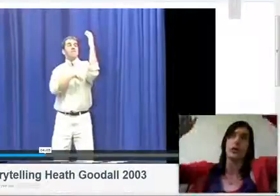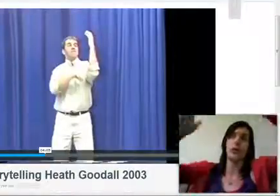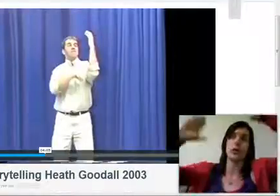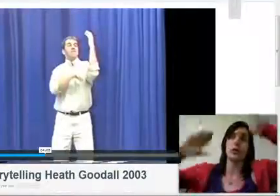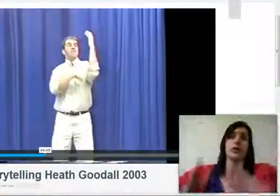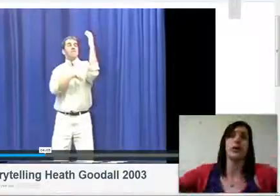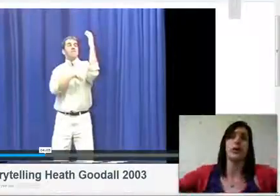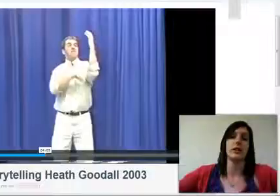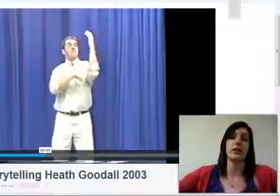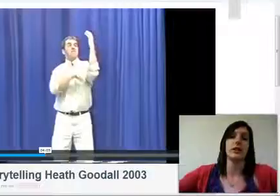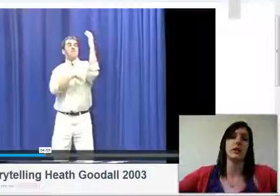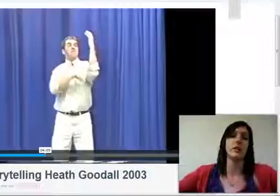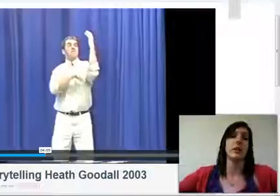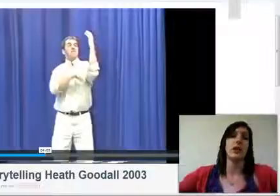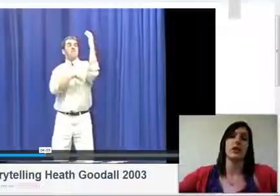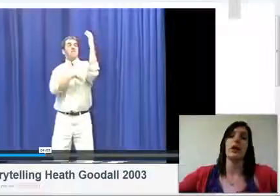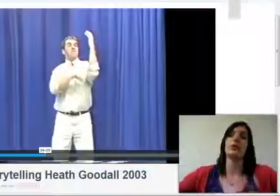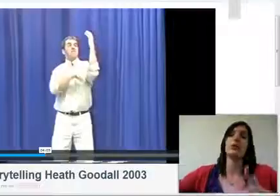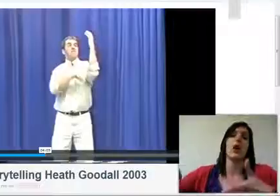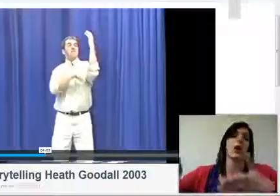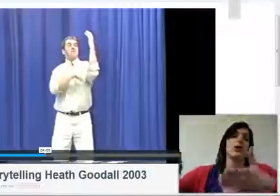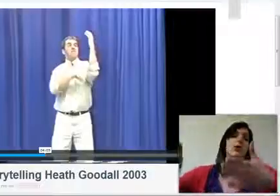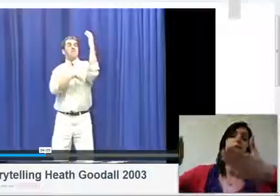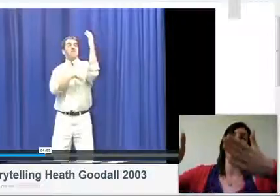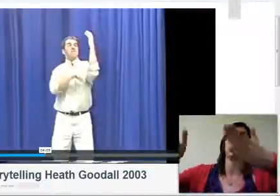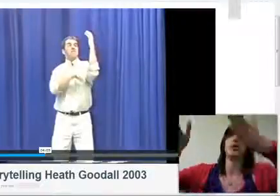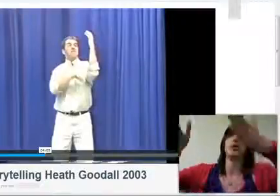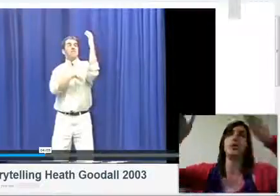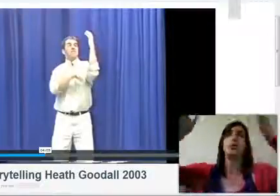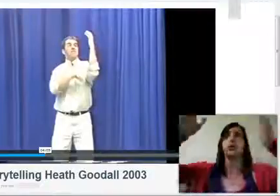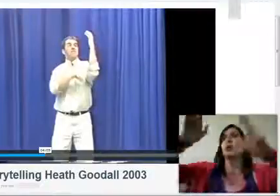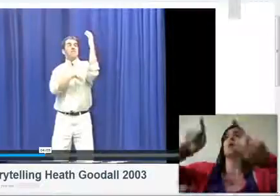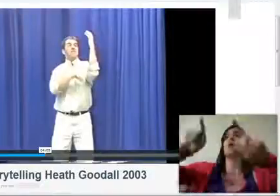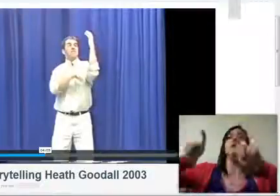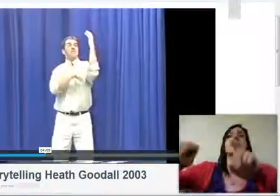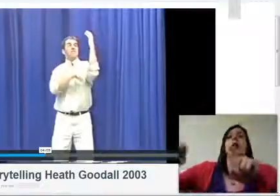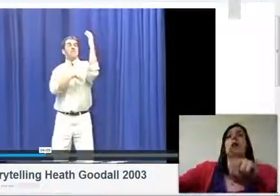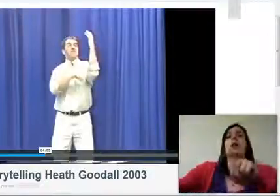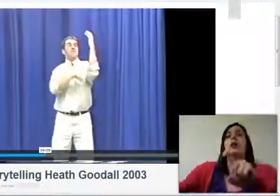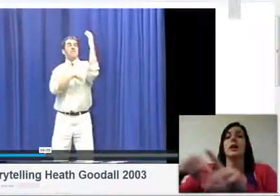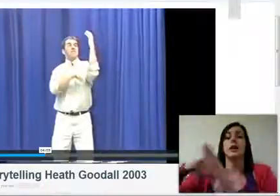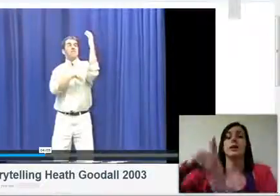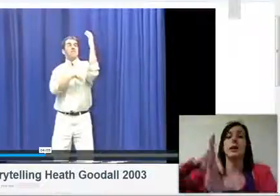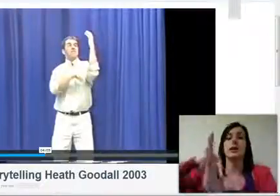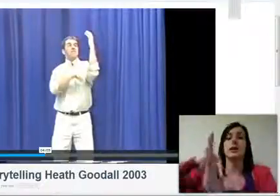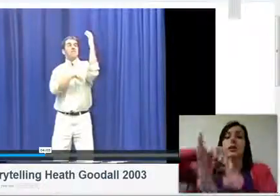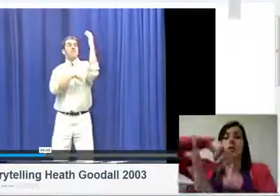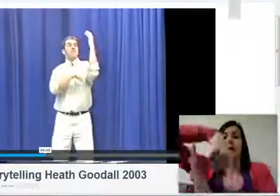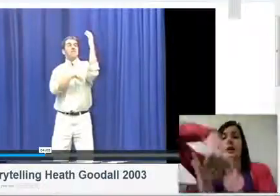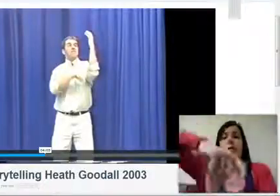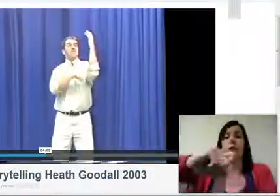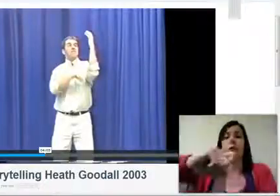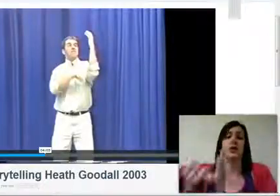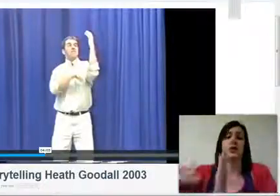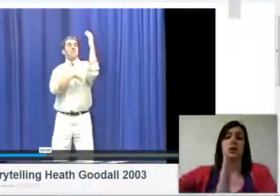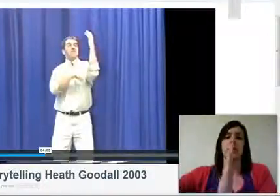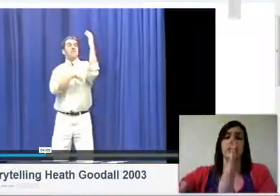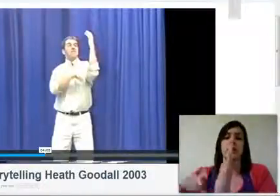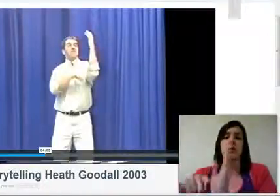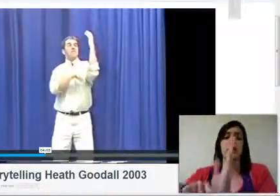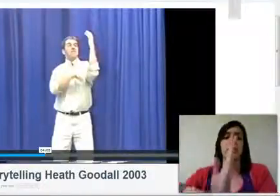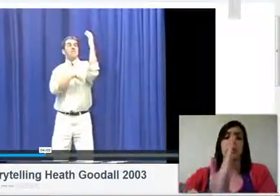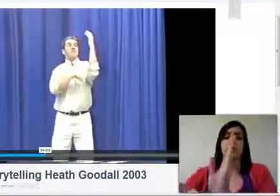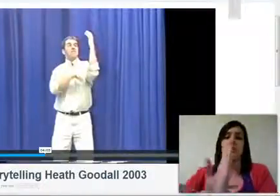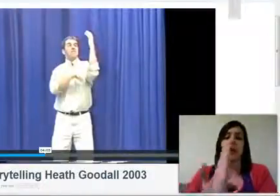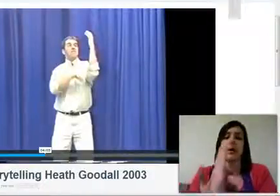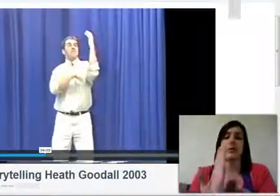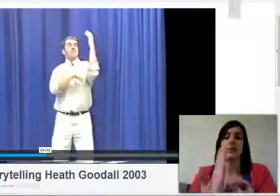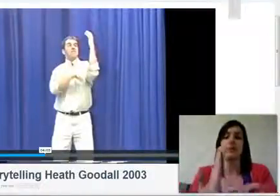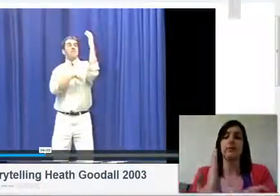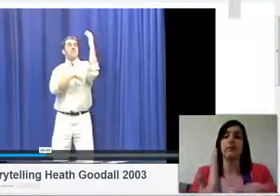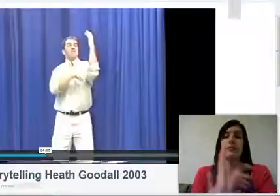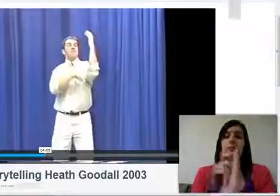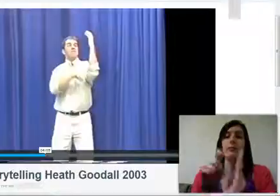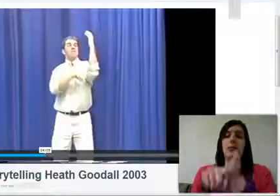really slowly, showed that it goes on forever. It's super tall. He showed like the branches and all